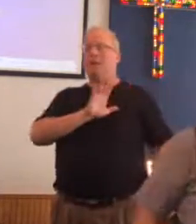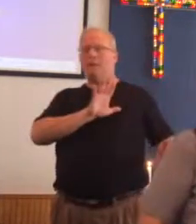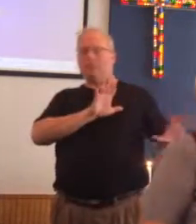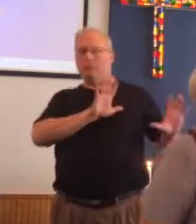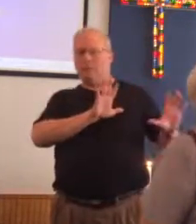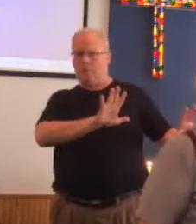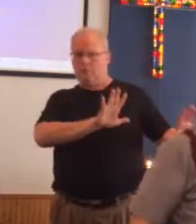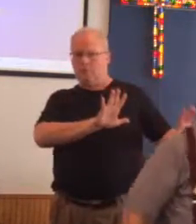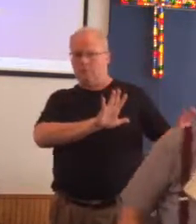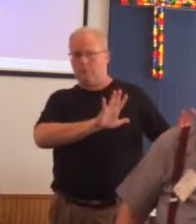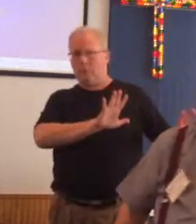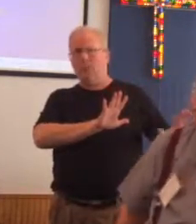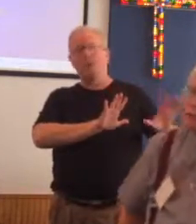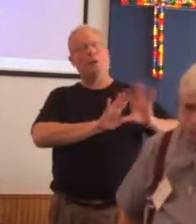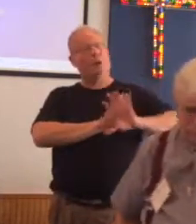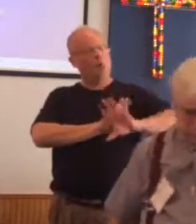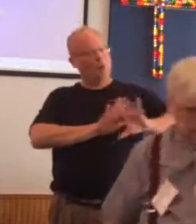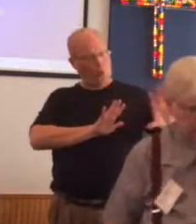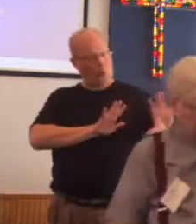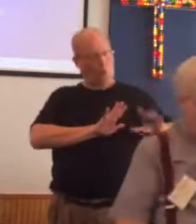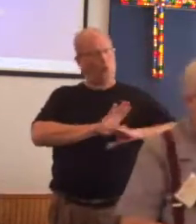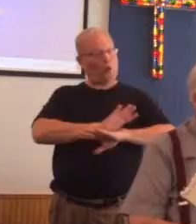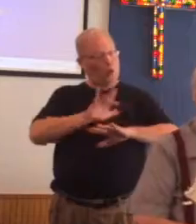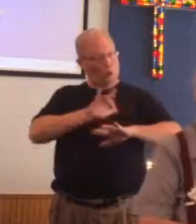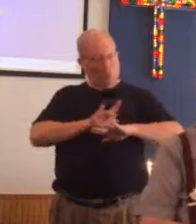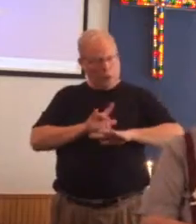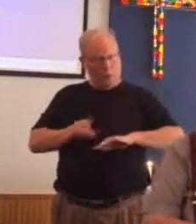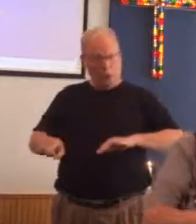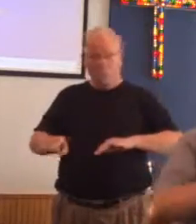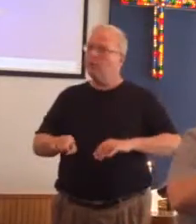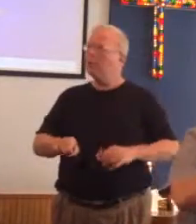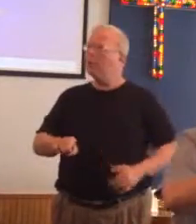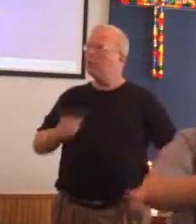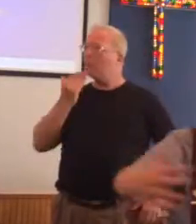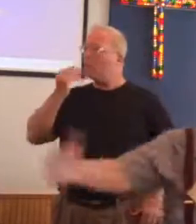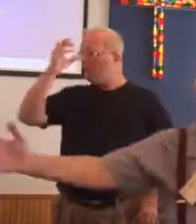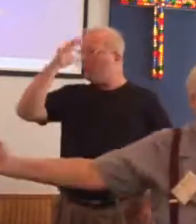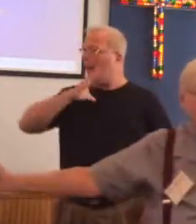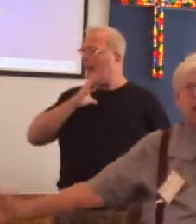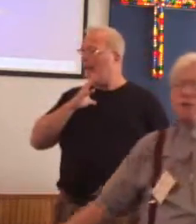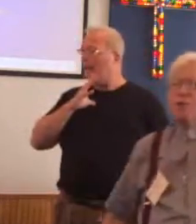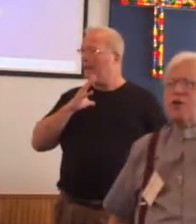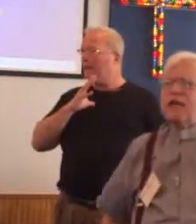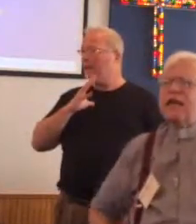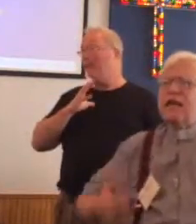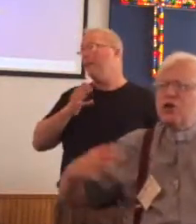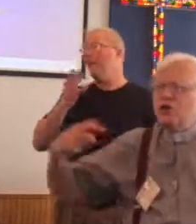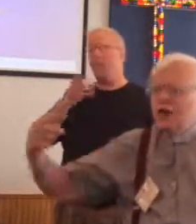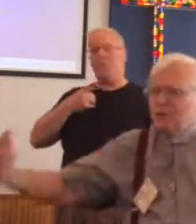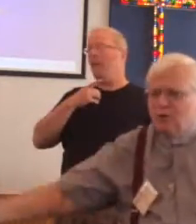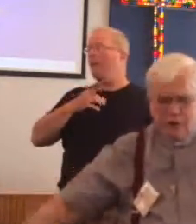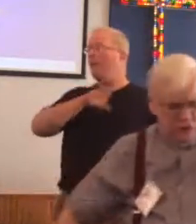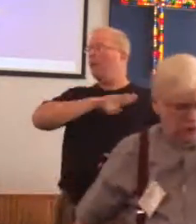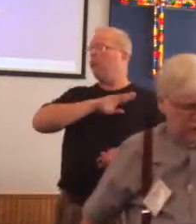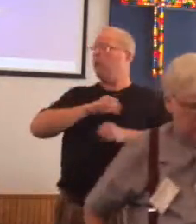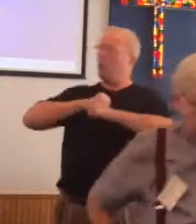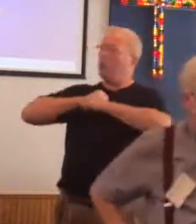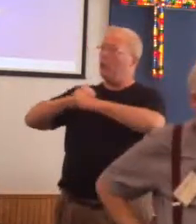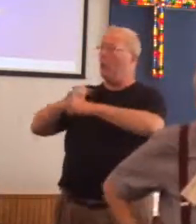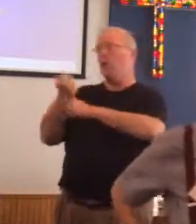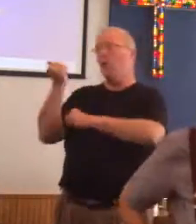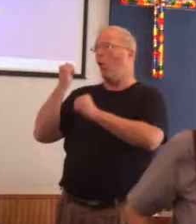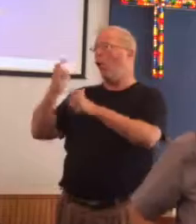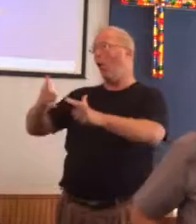an all-around good guy, you know? And he would do the same for any newcomer into